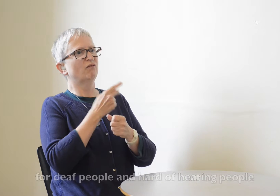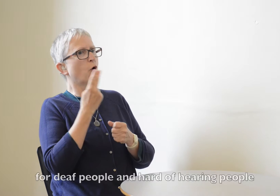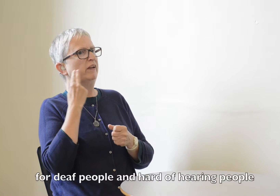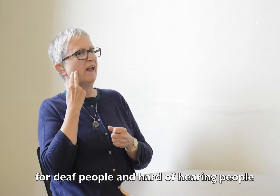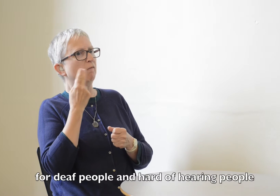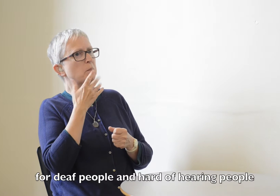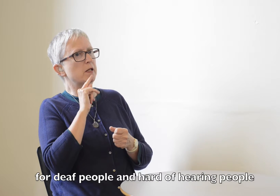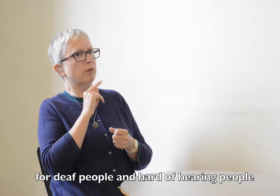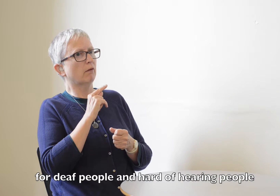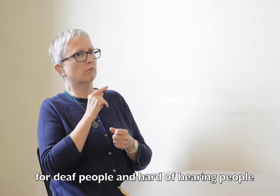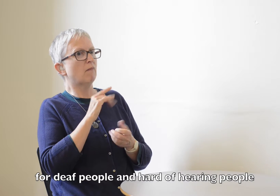My